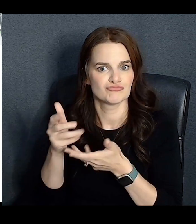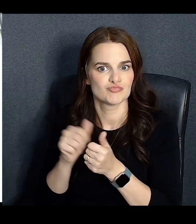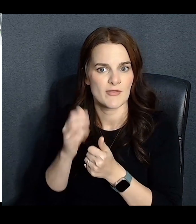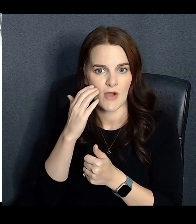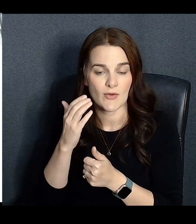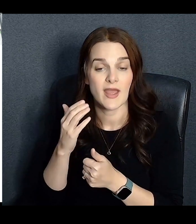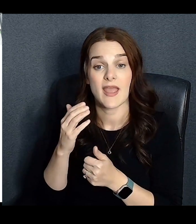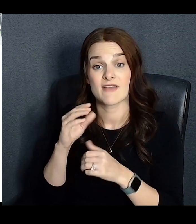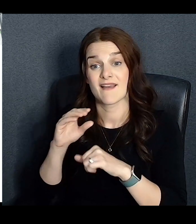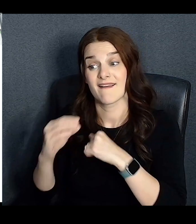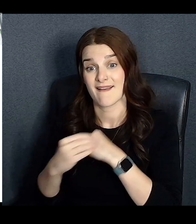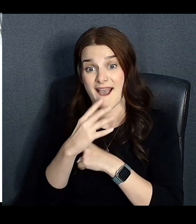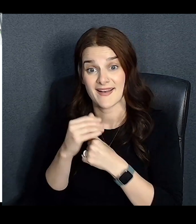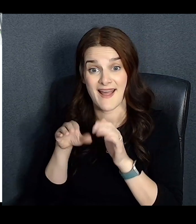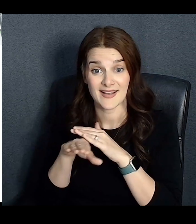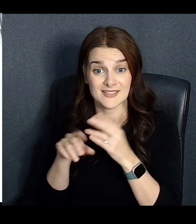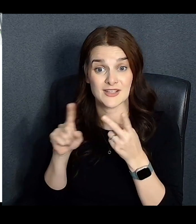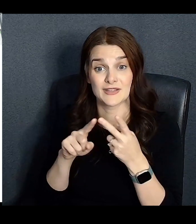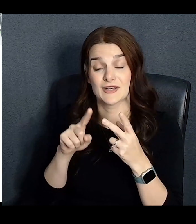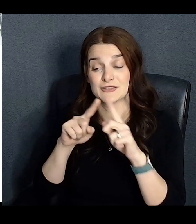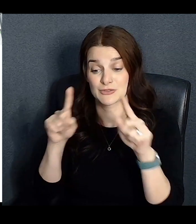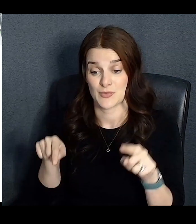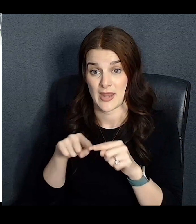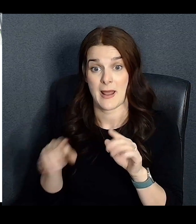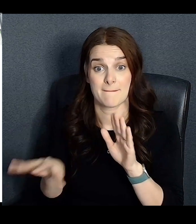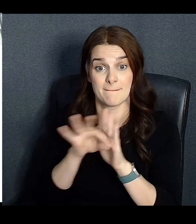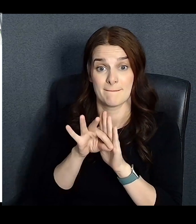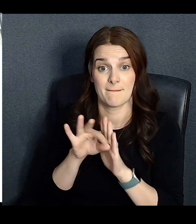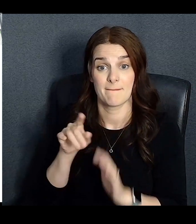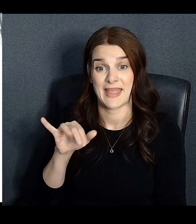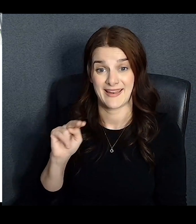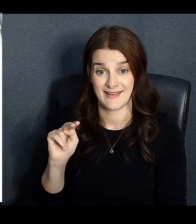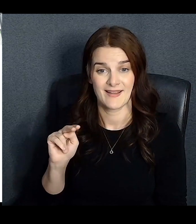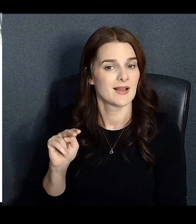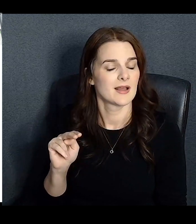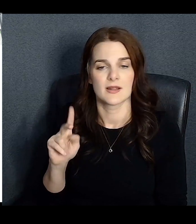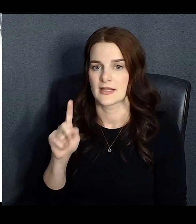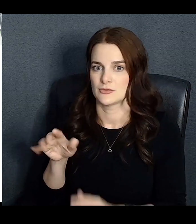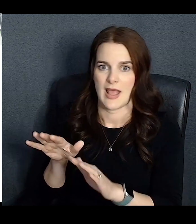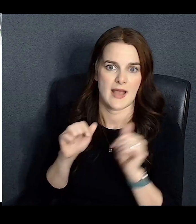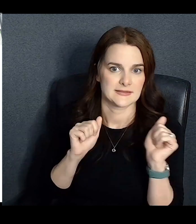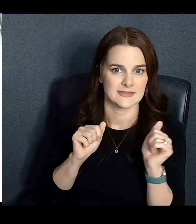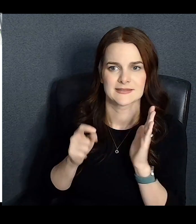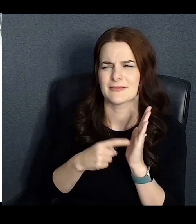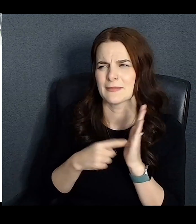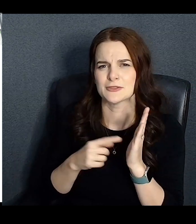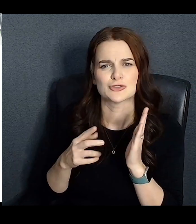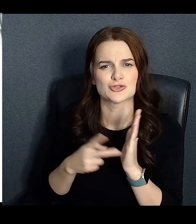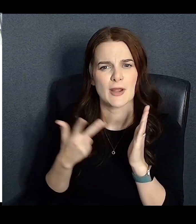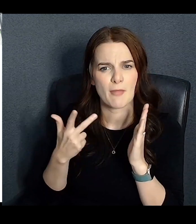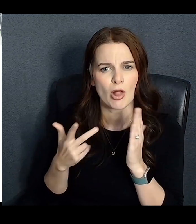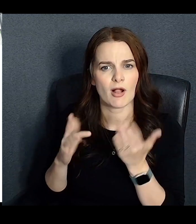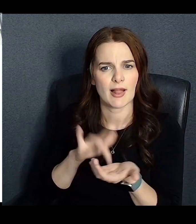put on guided access or screen pinning, it's just putting you in one certain app. So you want to make sure that you know how to exit. Sometimes it's like a triple